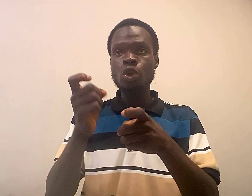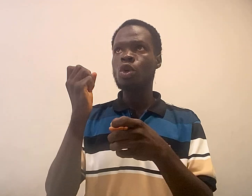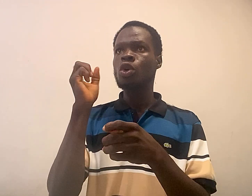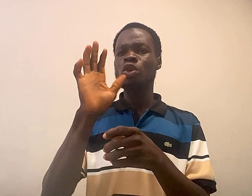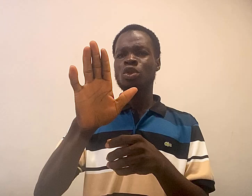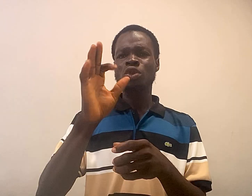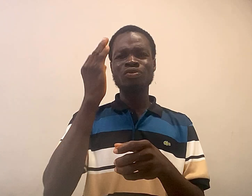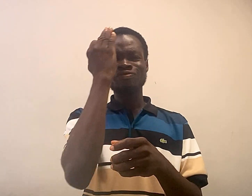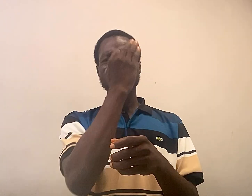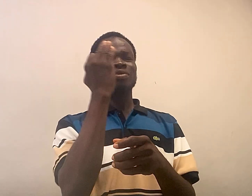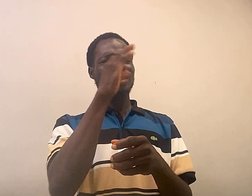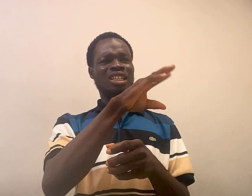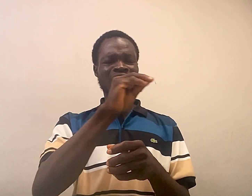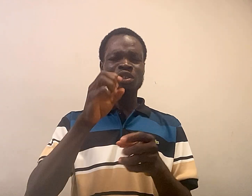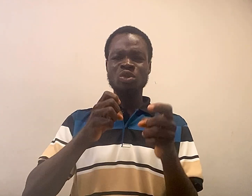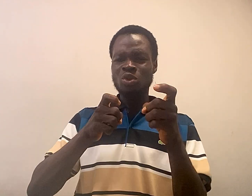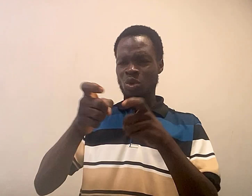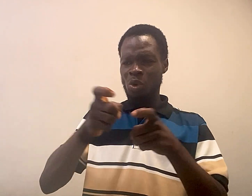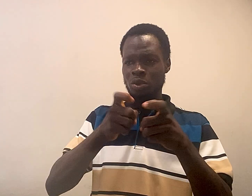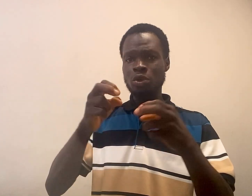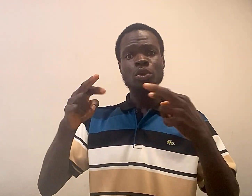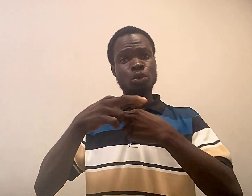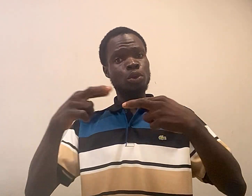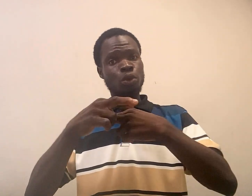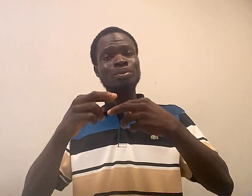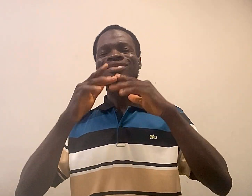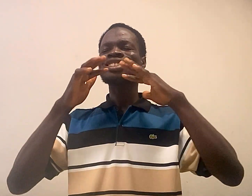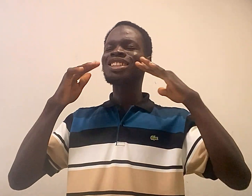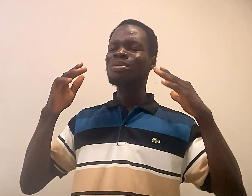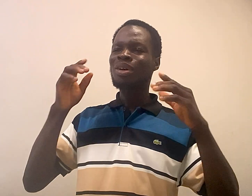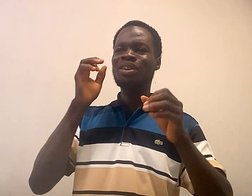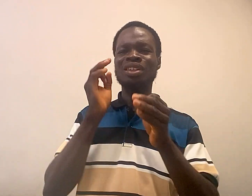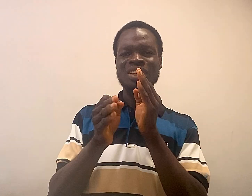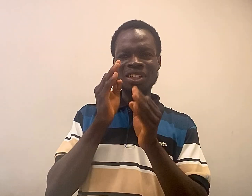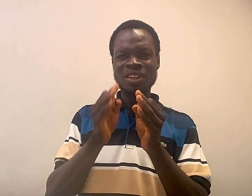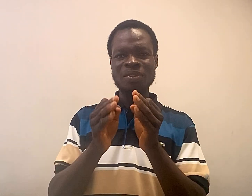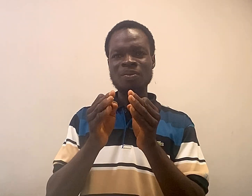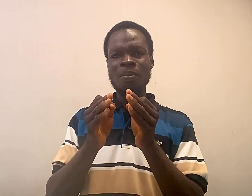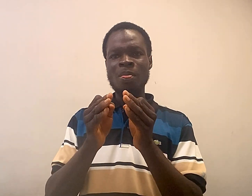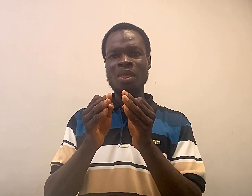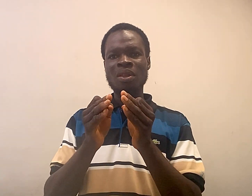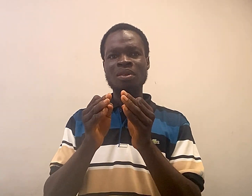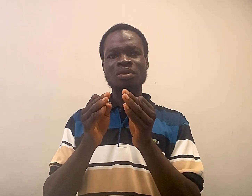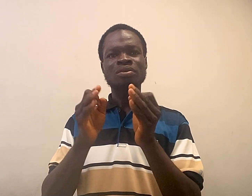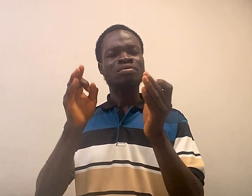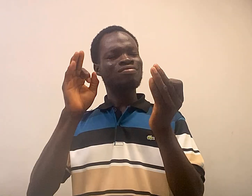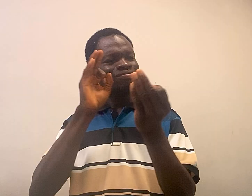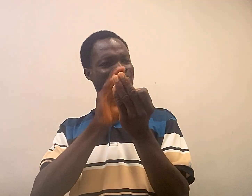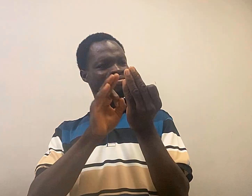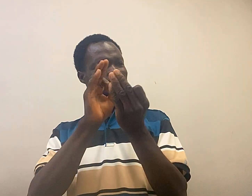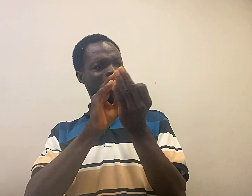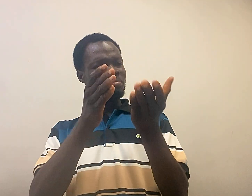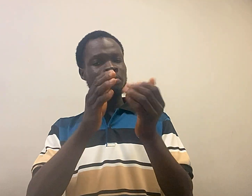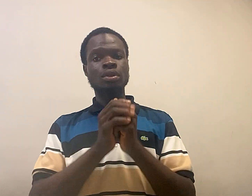control the room. Smile only when it's calculated. Frown only when you mean to intimidate. Otherwise,